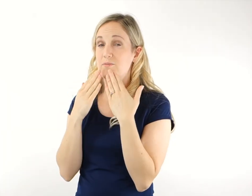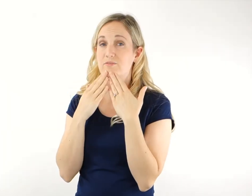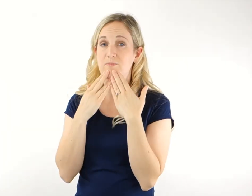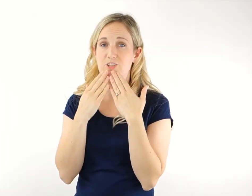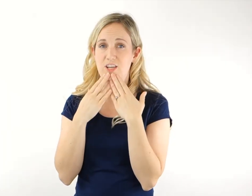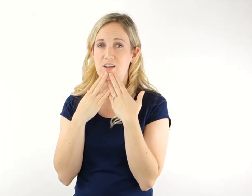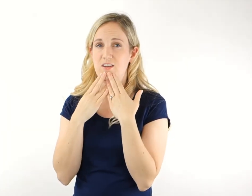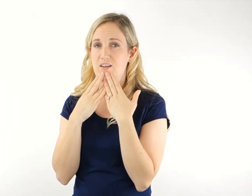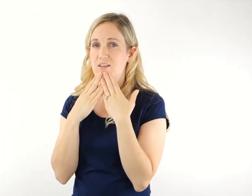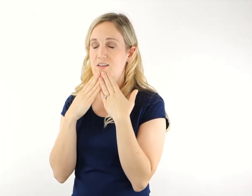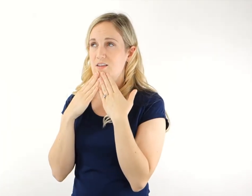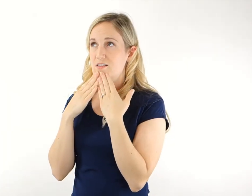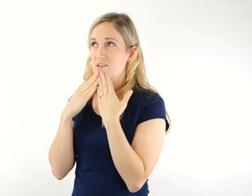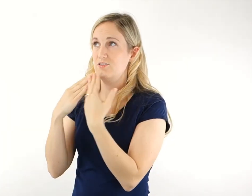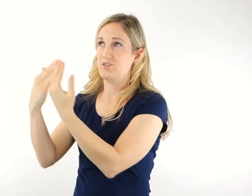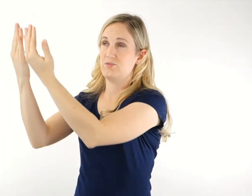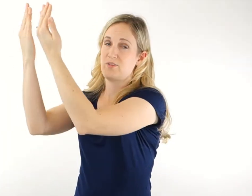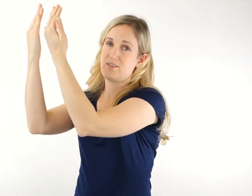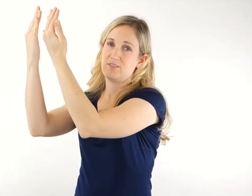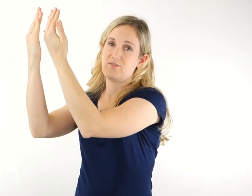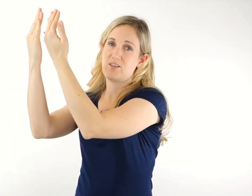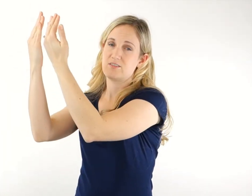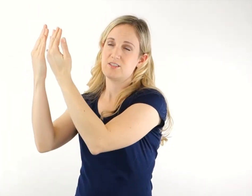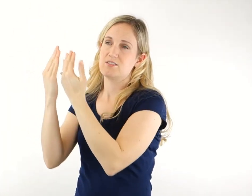coming from the chin to where Heavenly Father is.